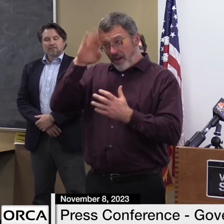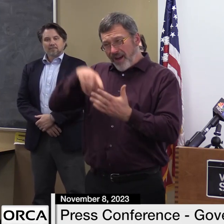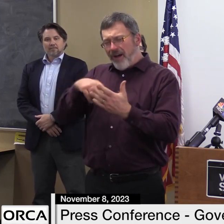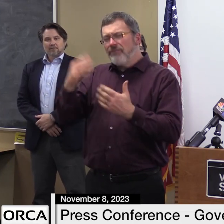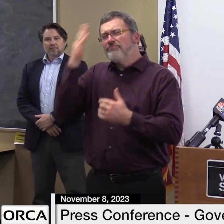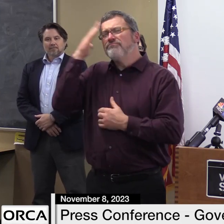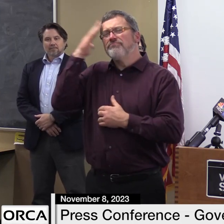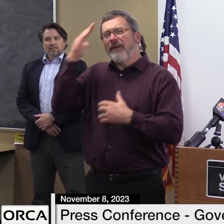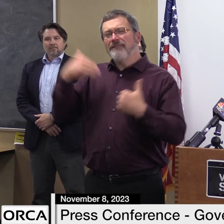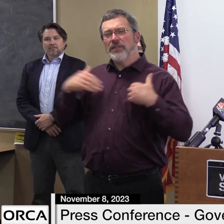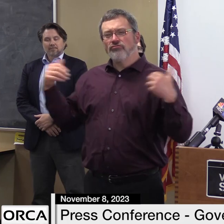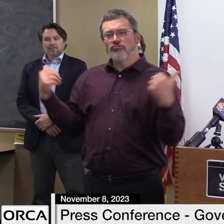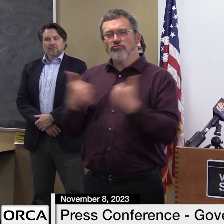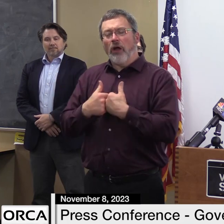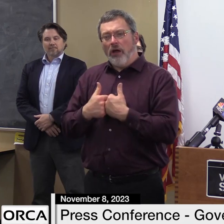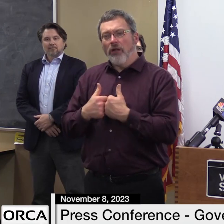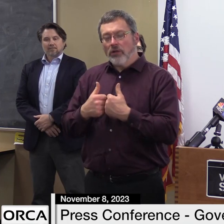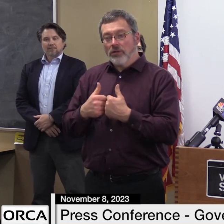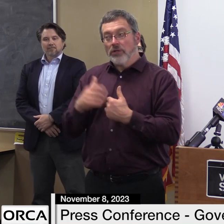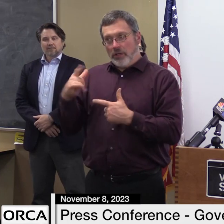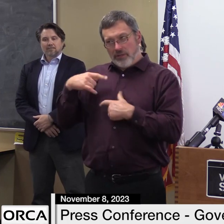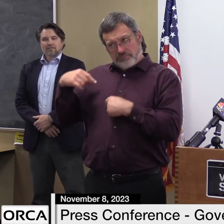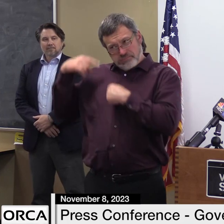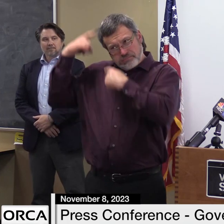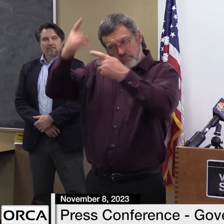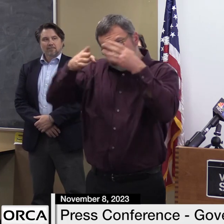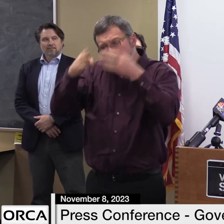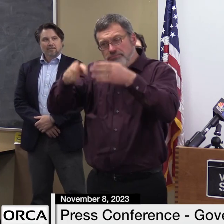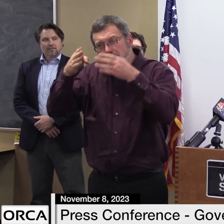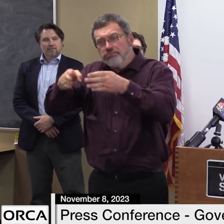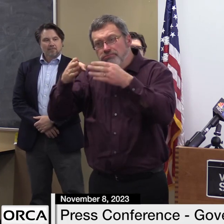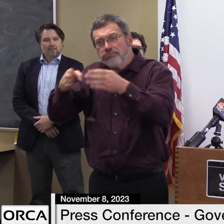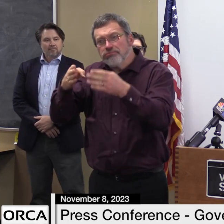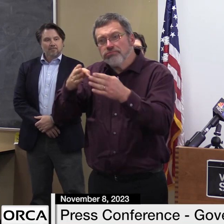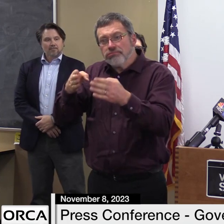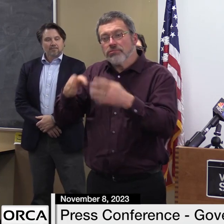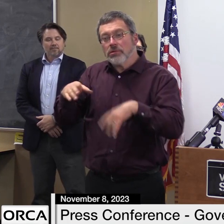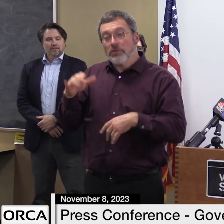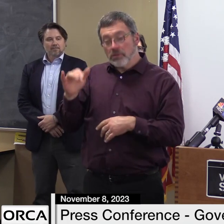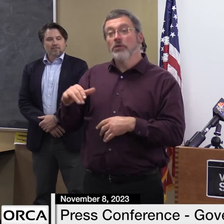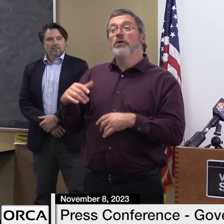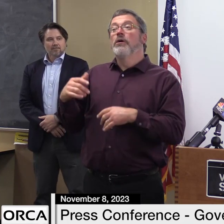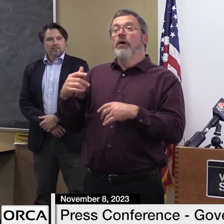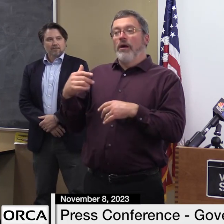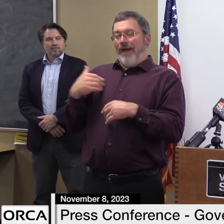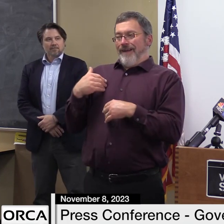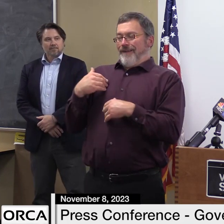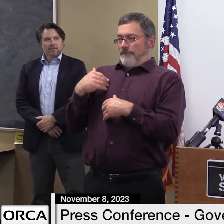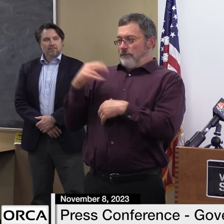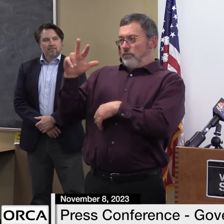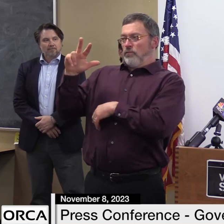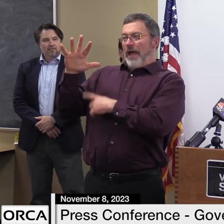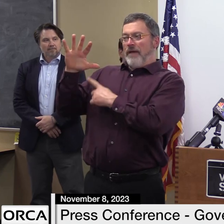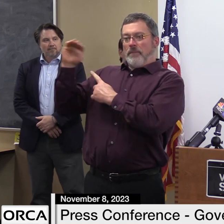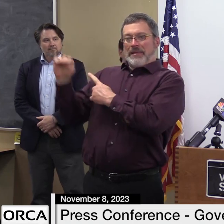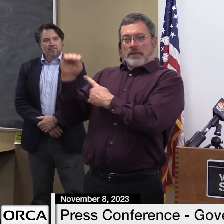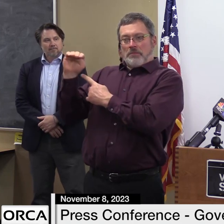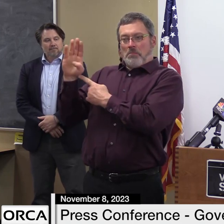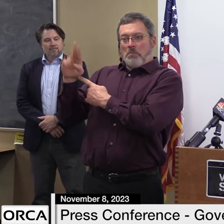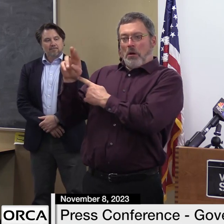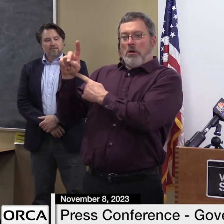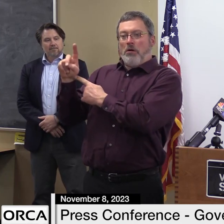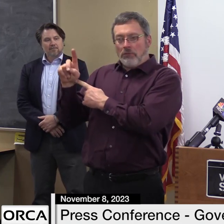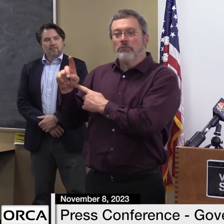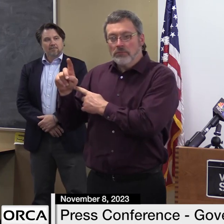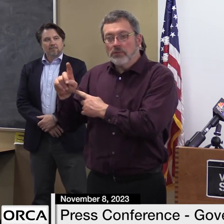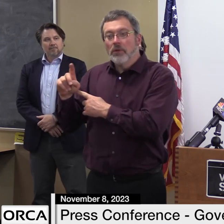passed a historic $35 million housing bond. Since then, we've committed hundreds of millions of dollars to build